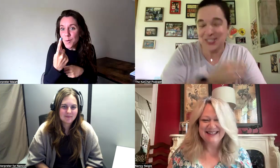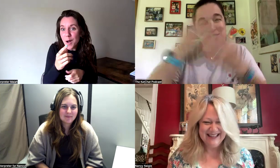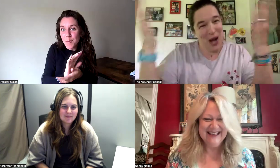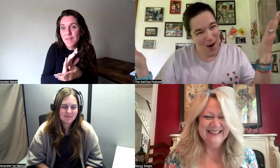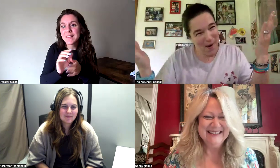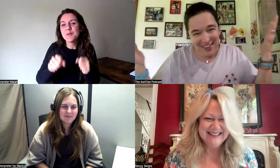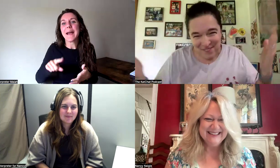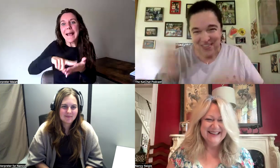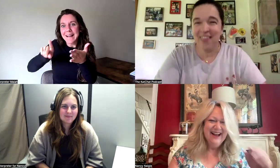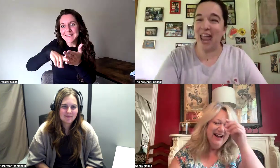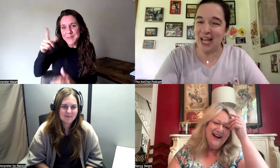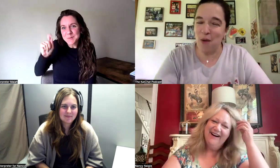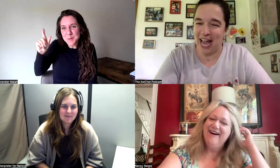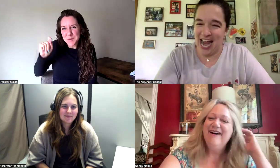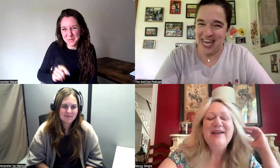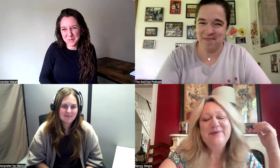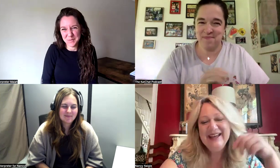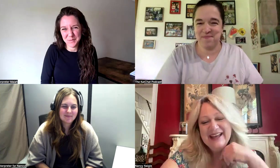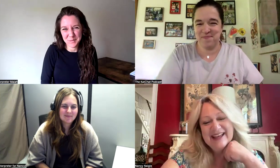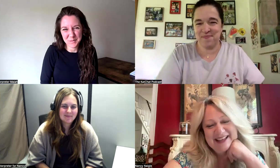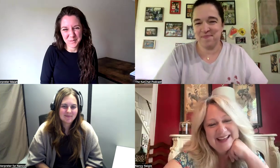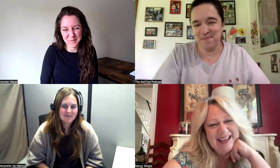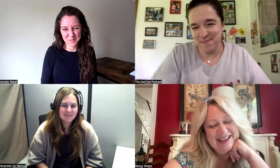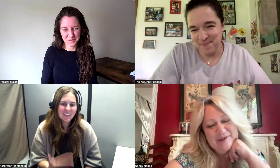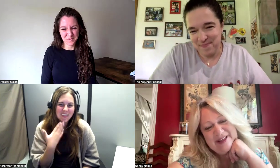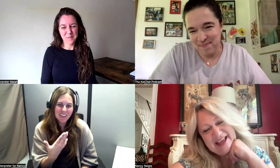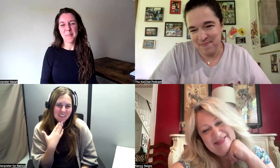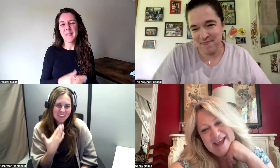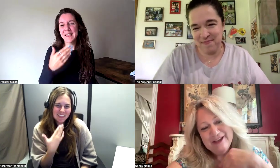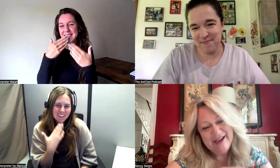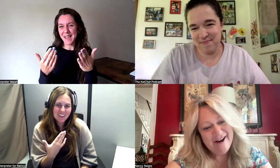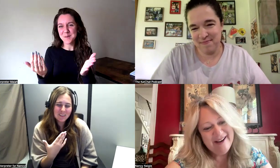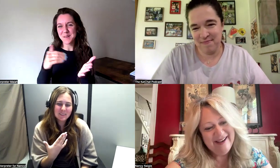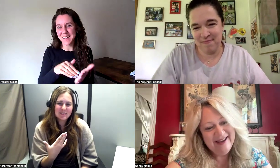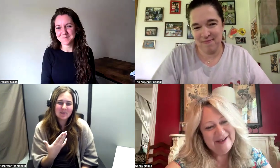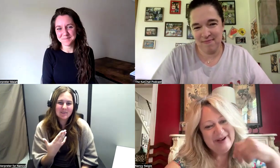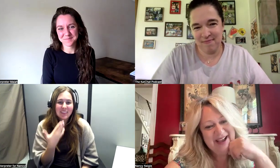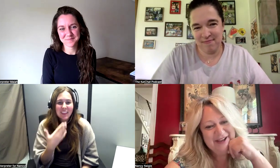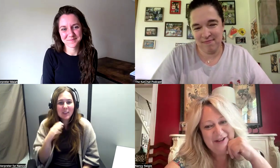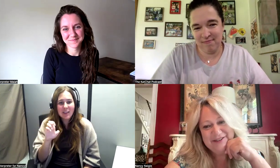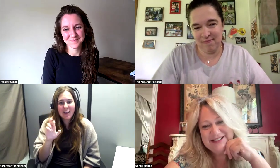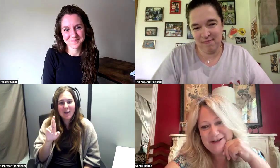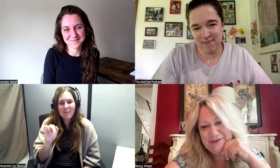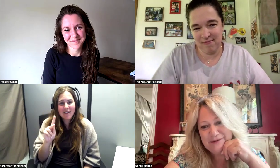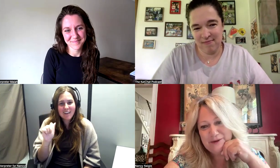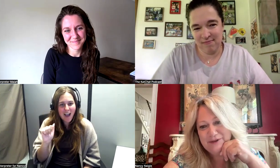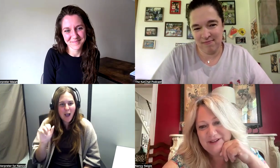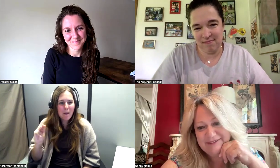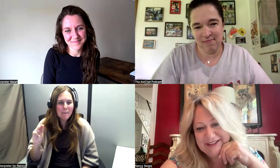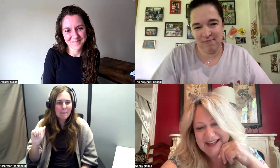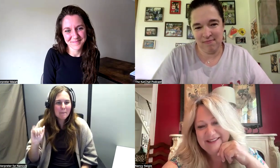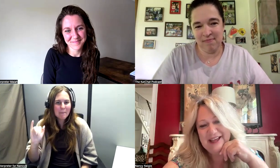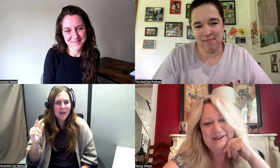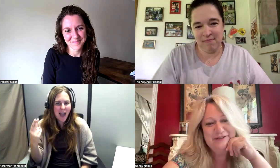way. takes. So thank you And again. thank you, Erica and Maya. Y'all are just so adorable